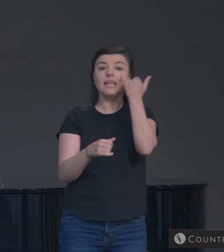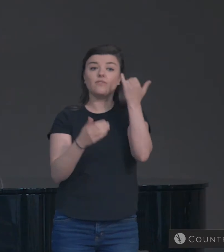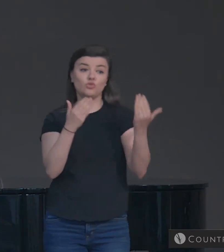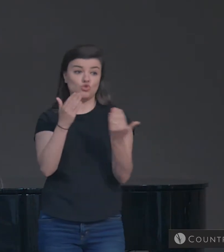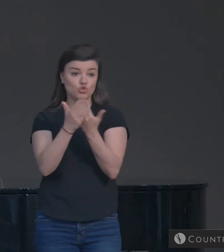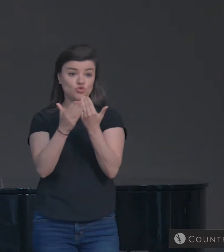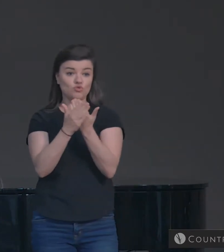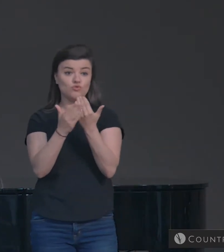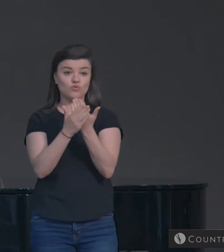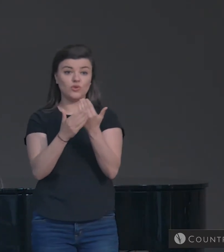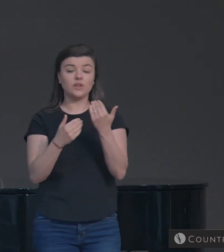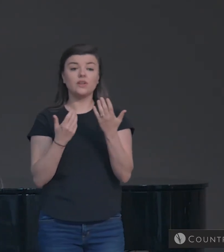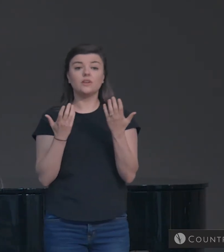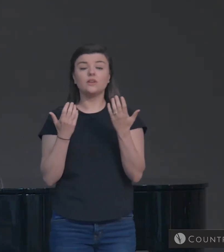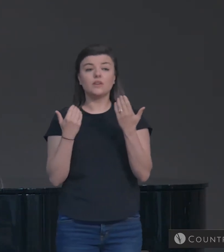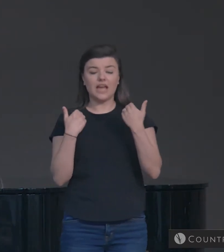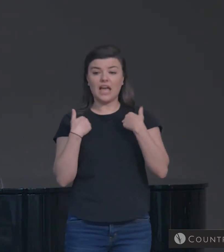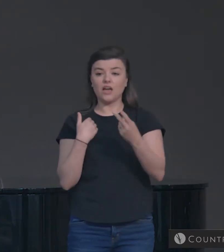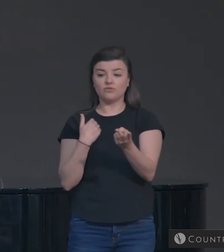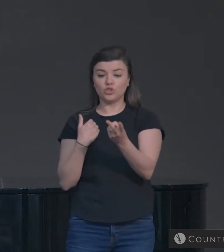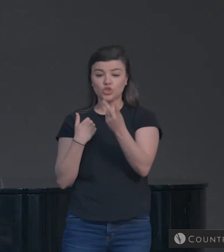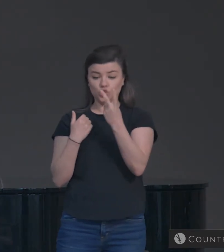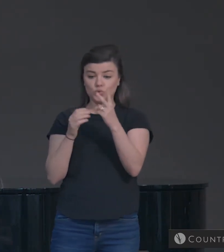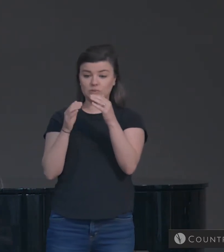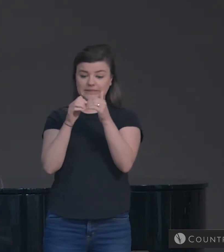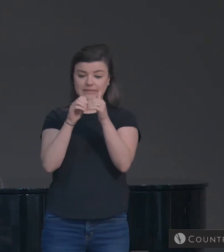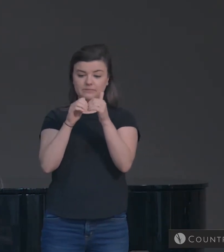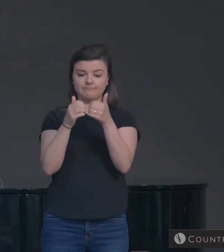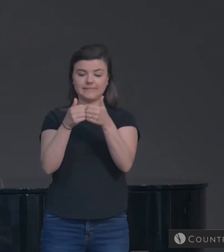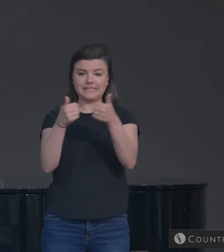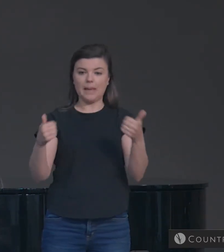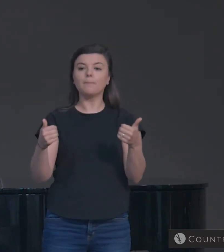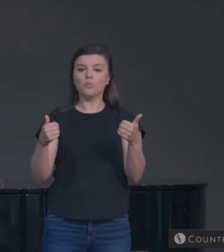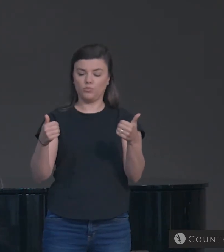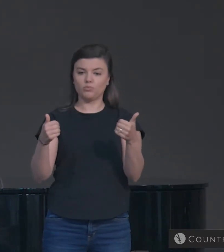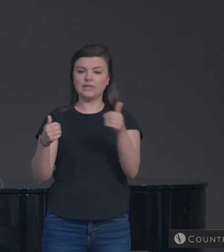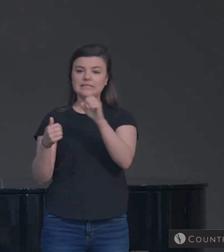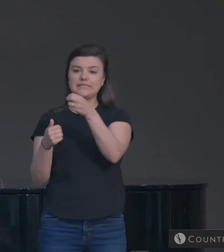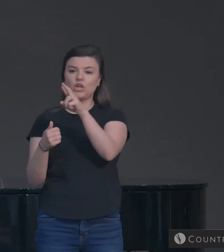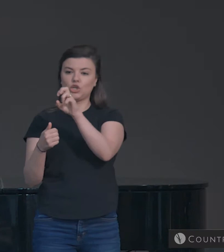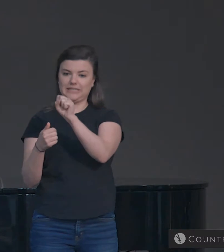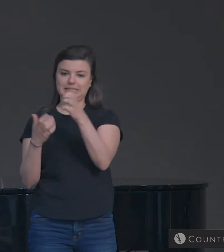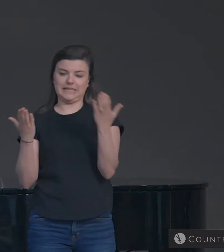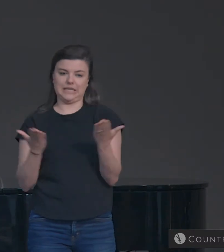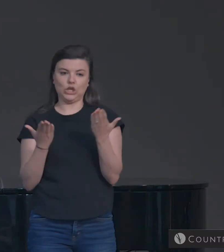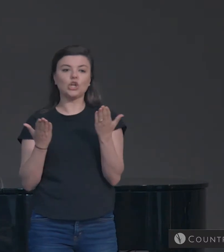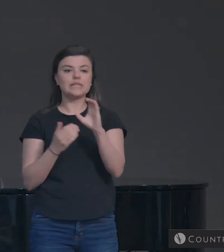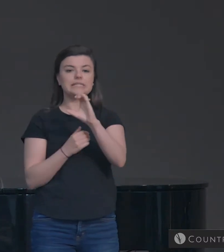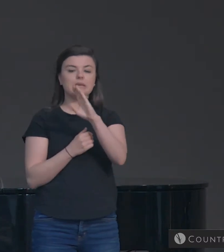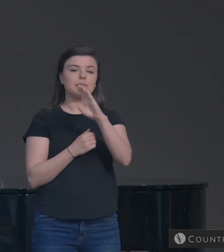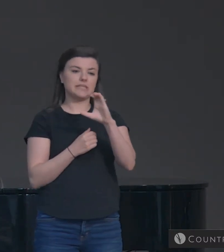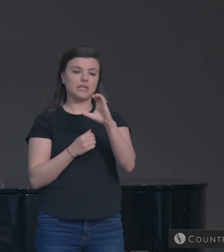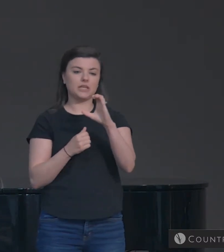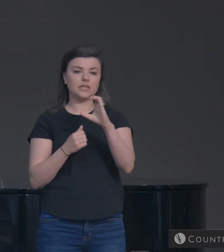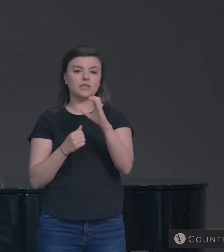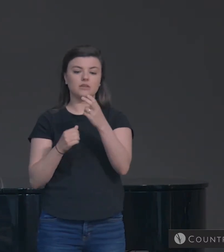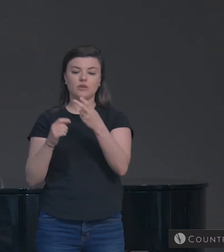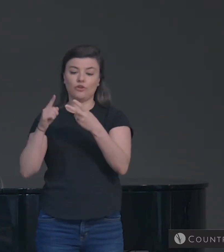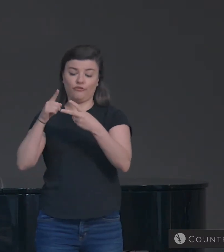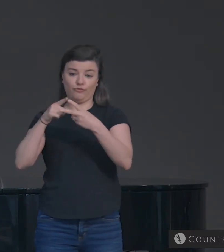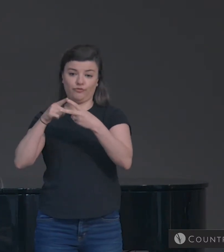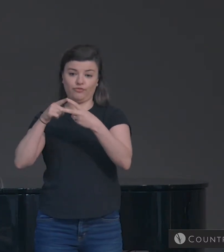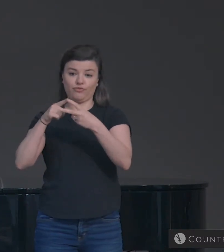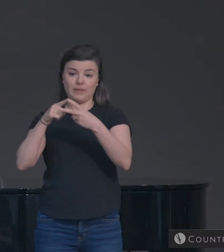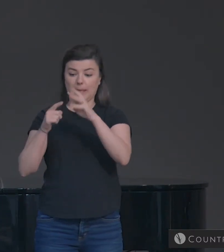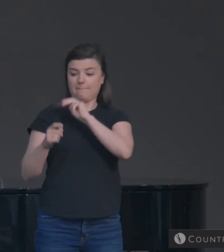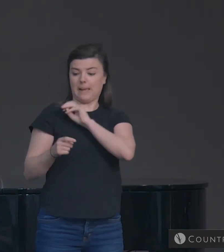we have two ongoing series on Sunday mornings here at Countryside. The first series is